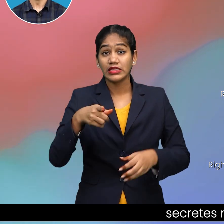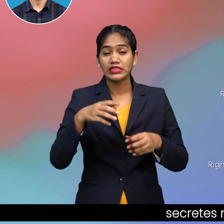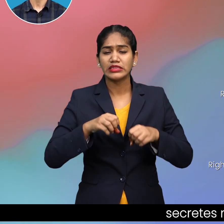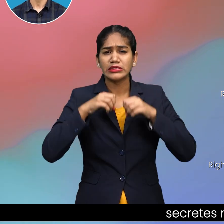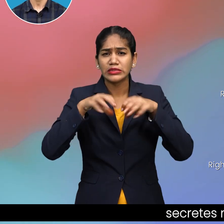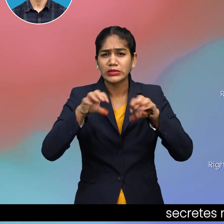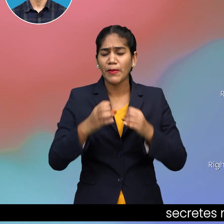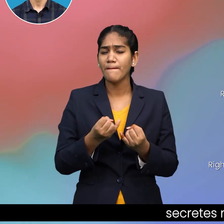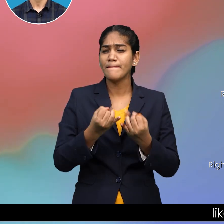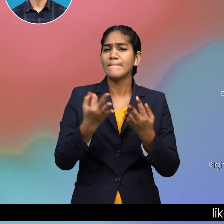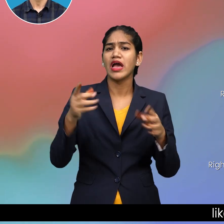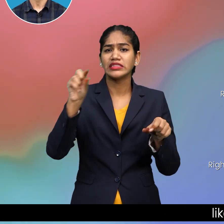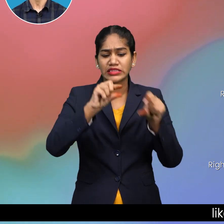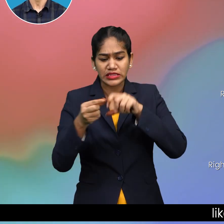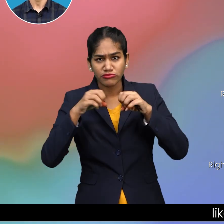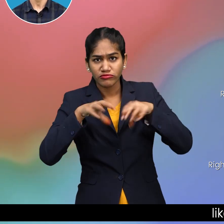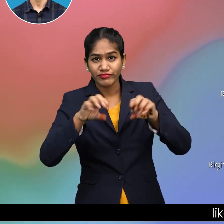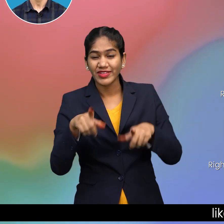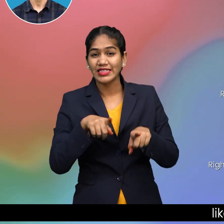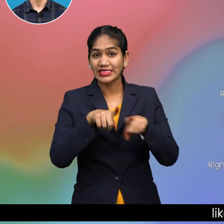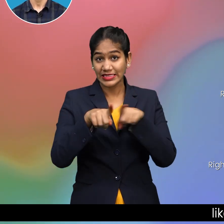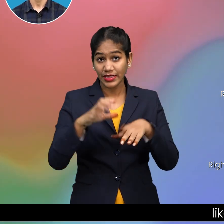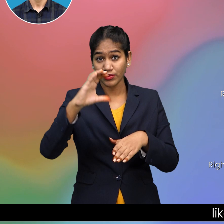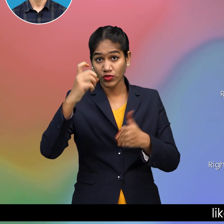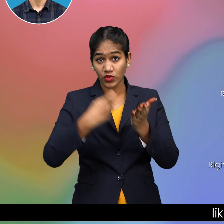secretes many hormones like cortisol